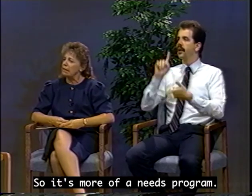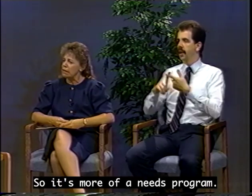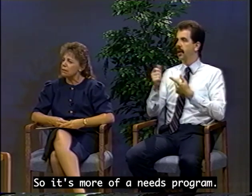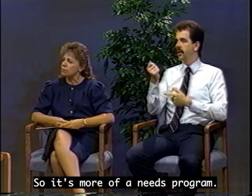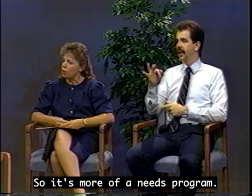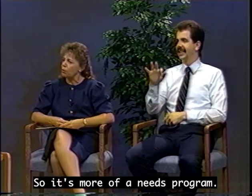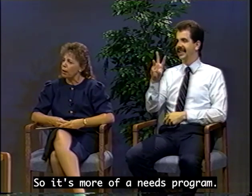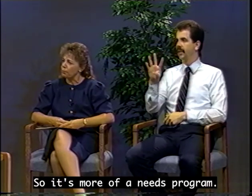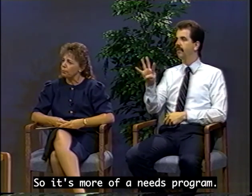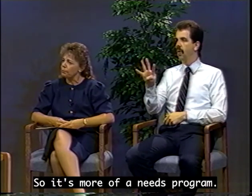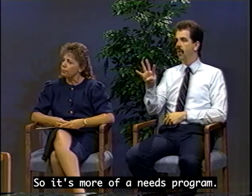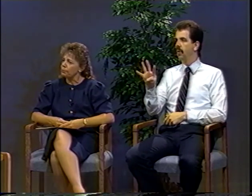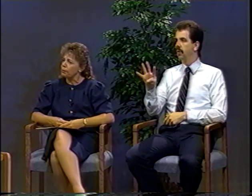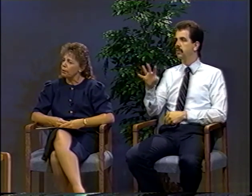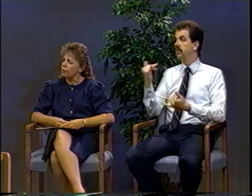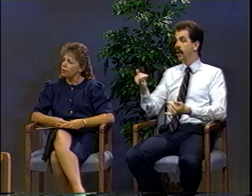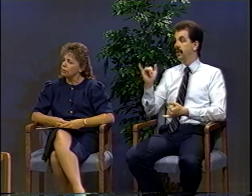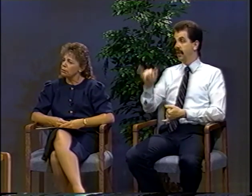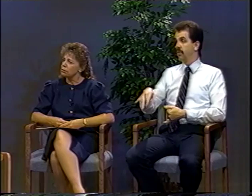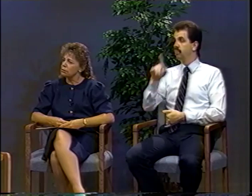more of a needs program.